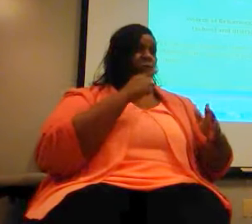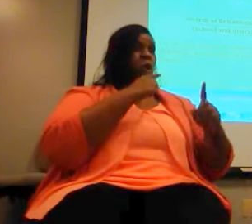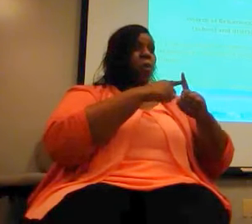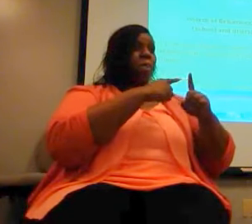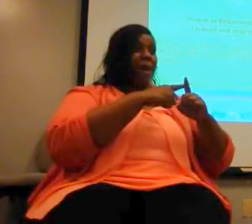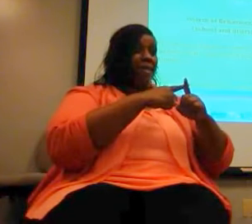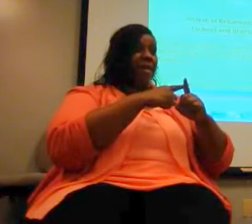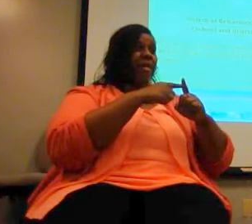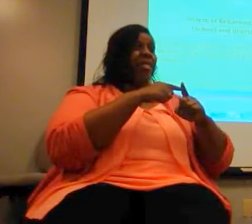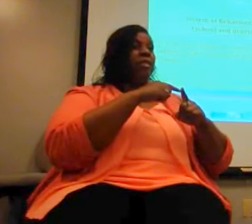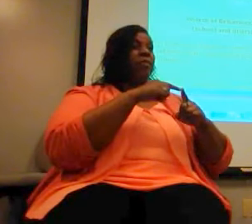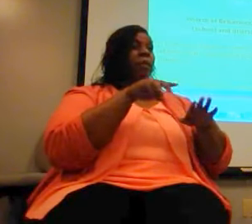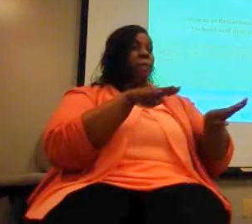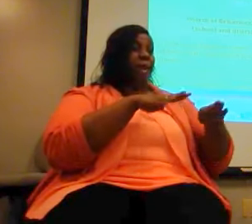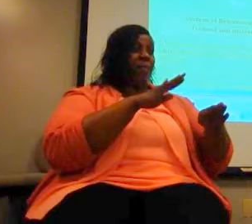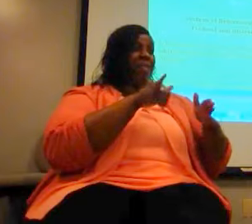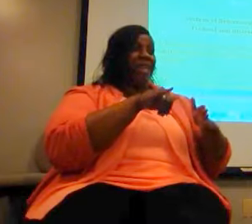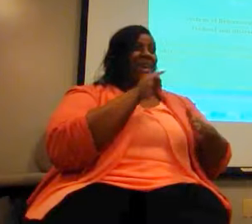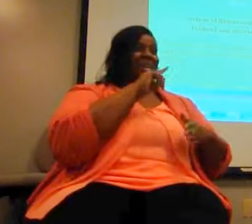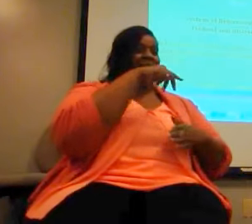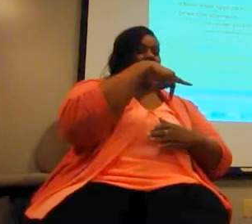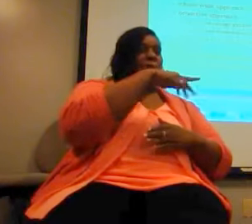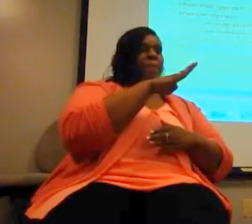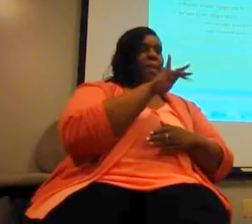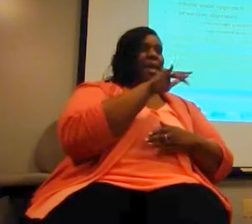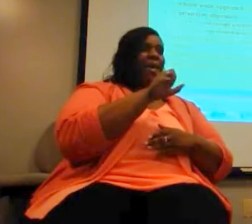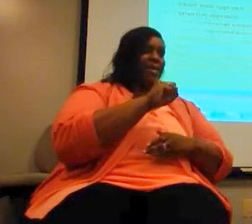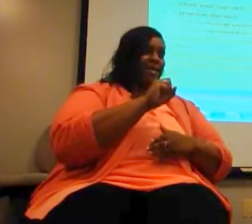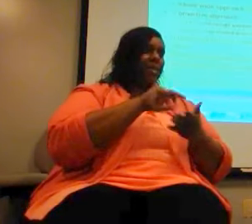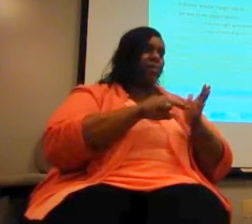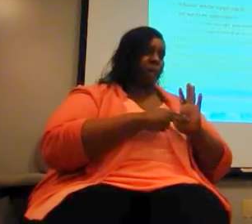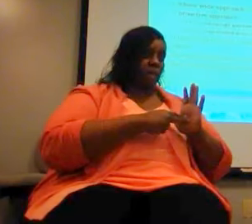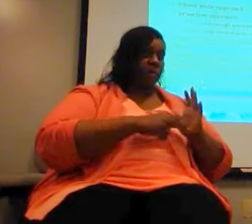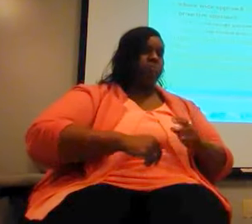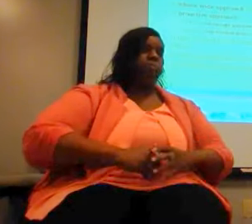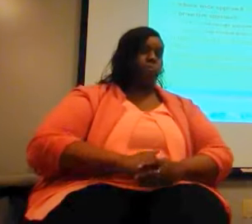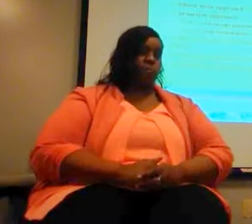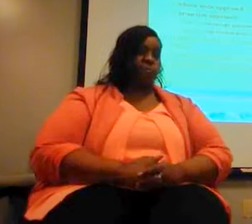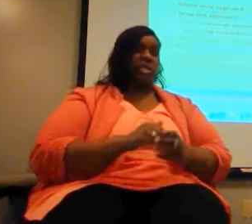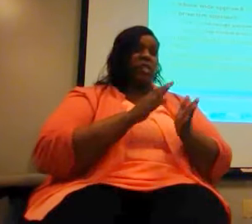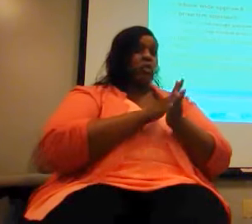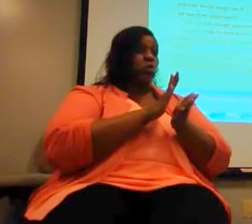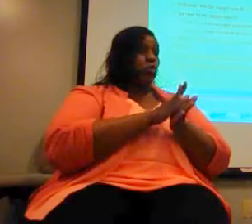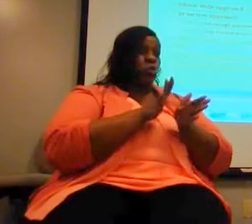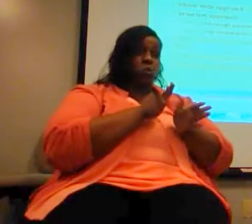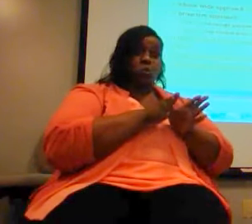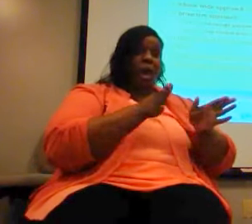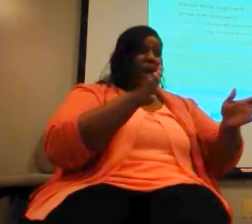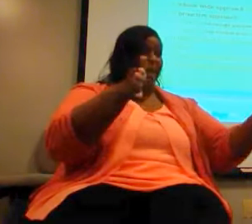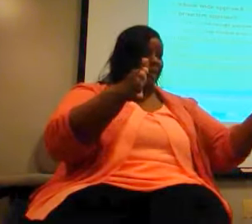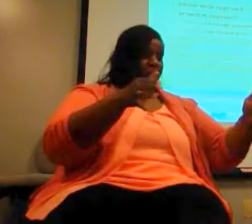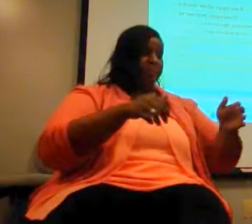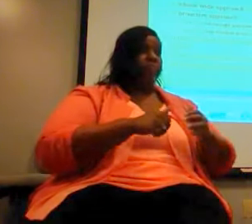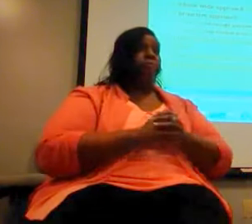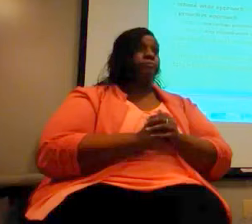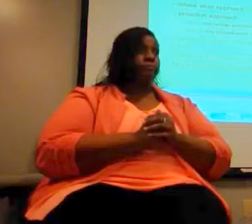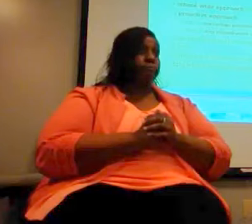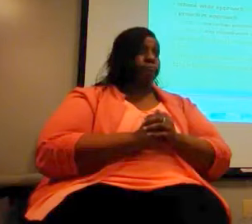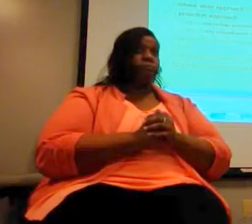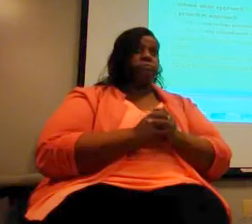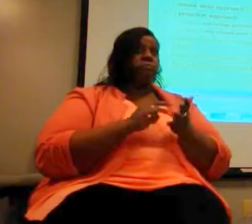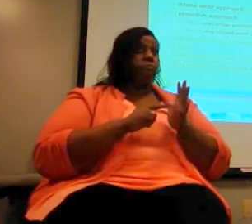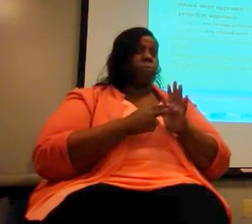behavior support. That's what PBIS is. It is a school-wide approach. That means